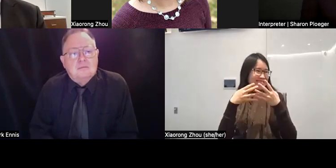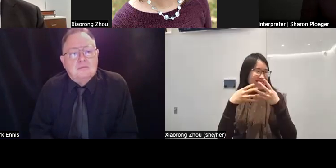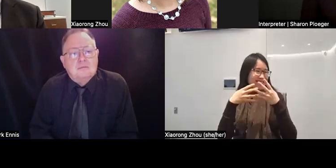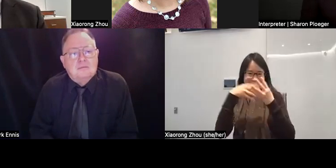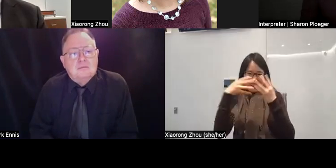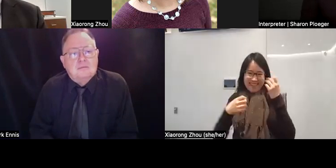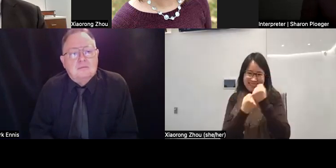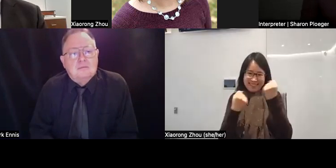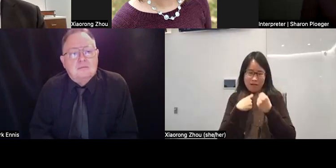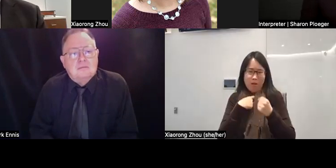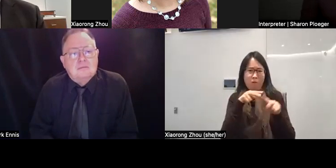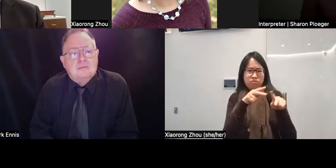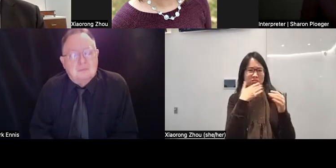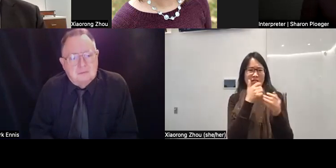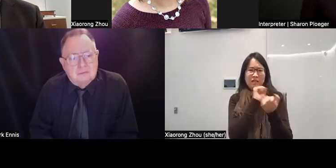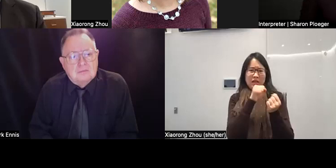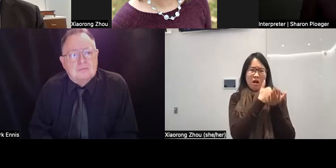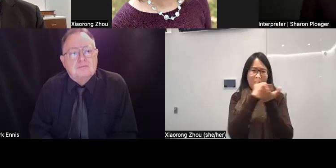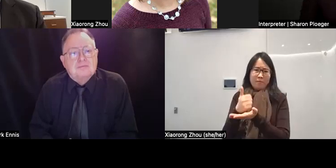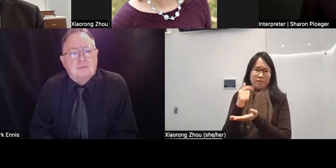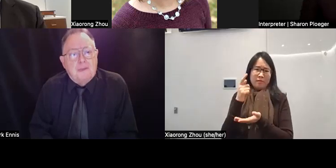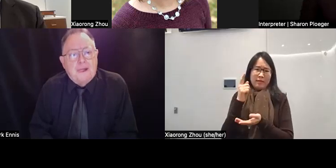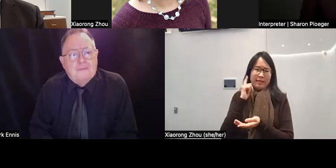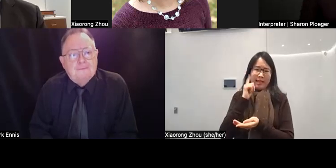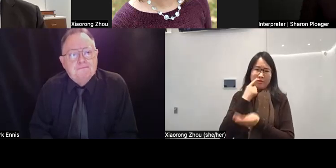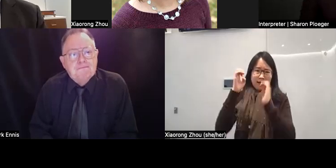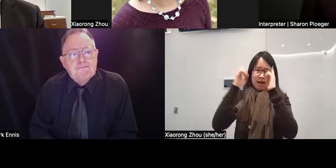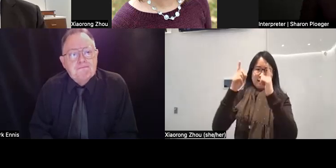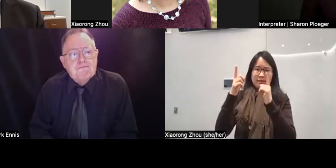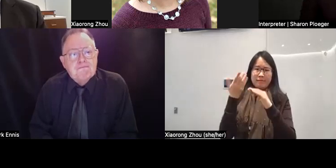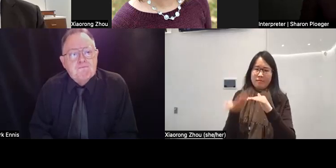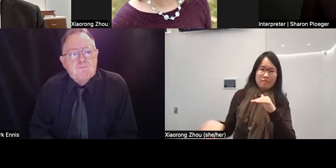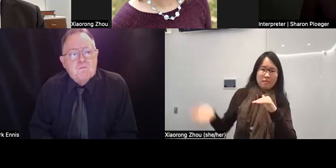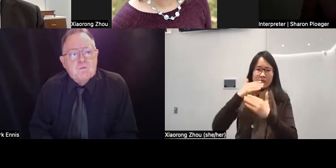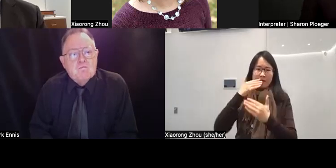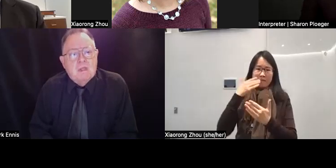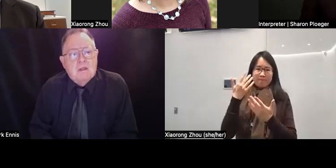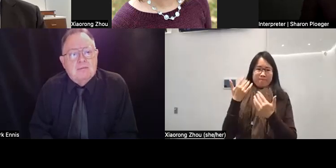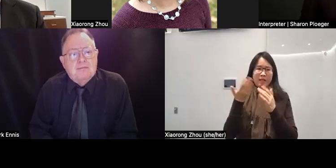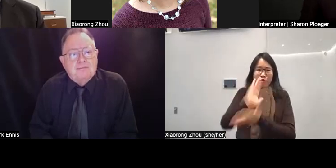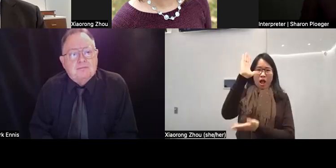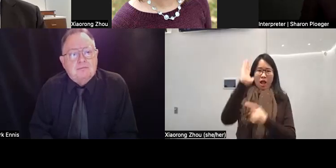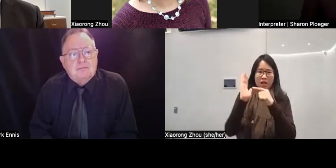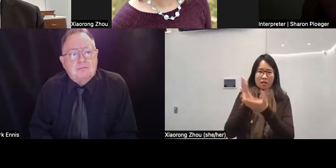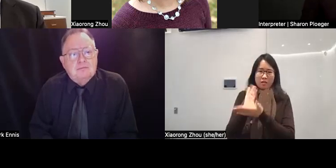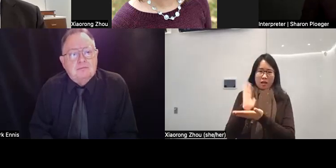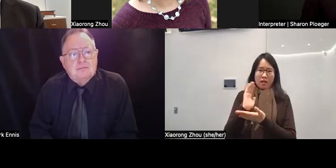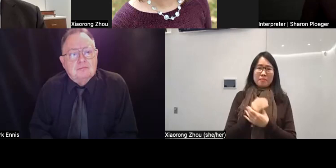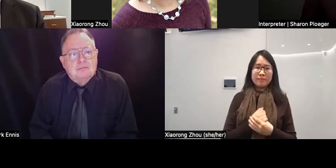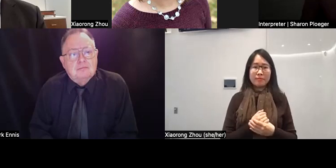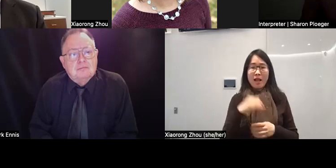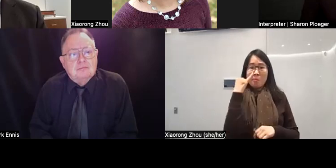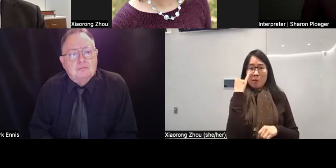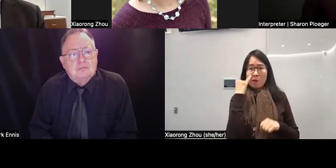Every day, looking at the ADA law and all of the advocacies that were provided by that for deaf education that has